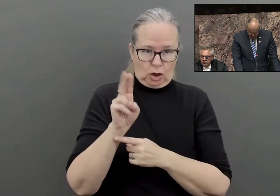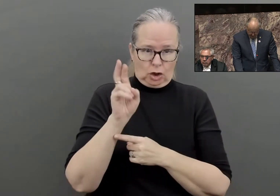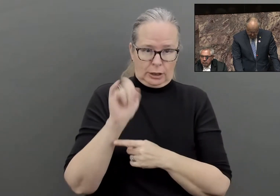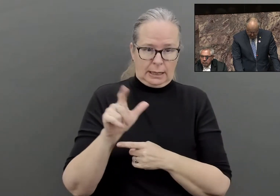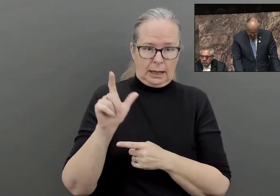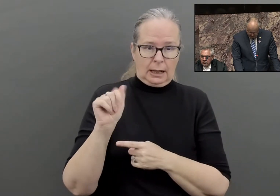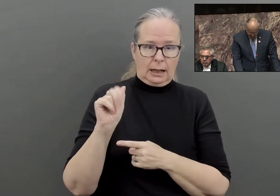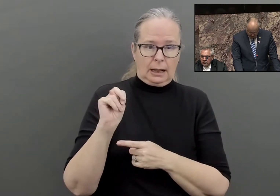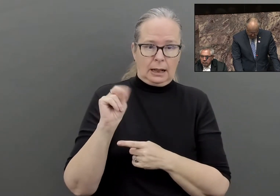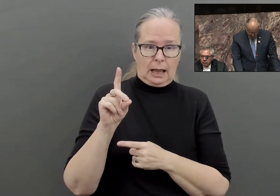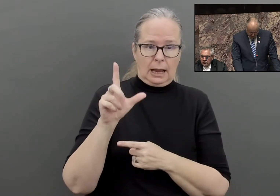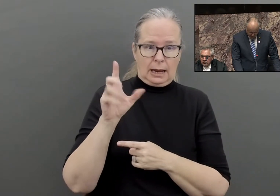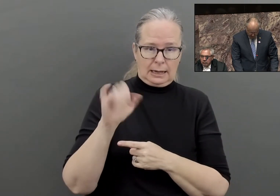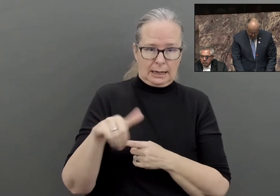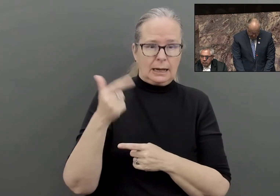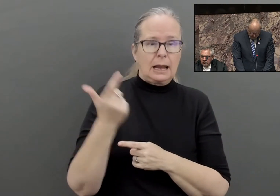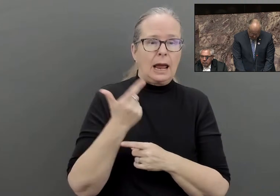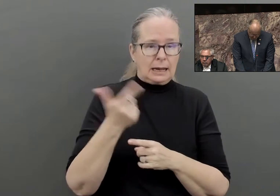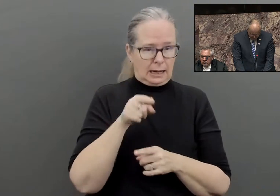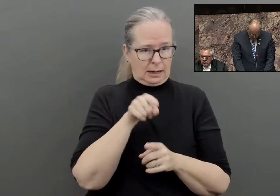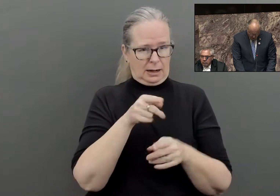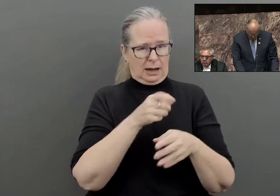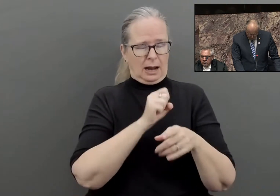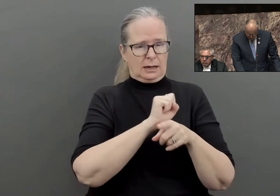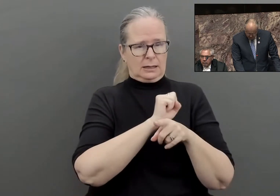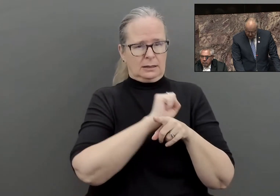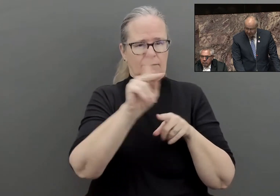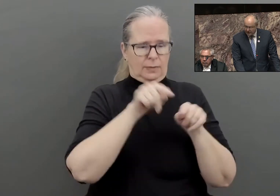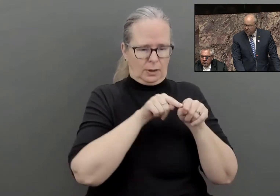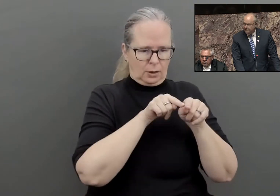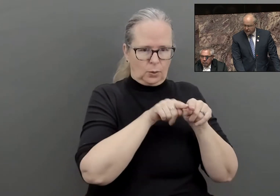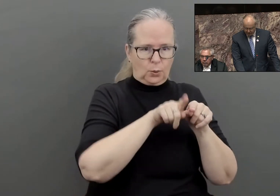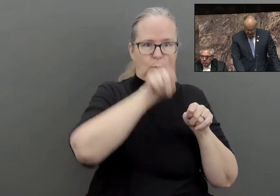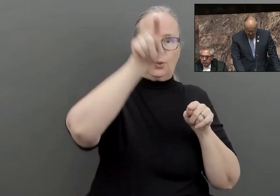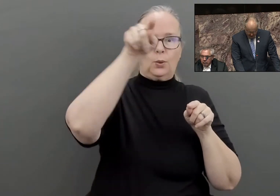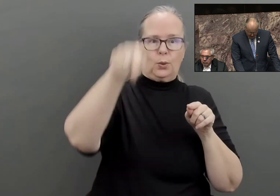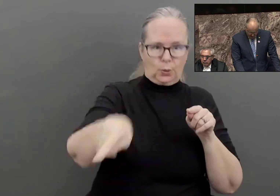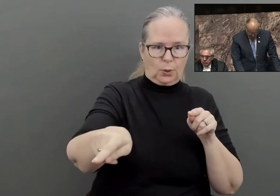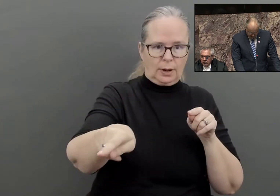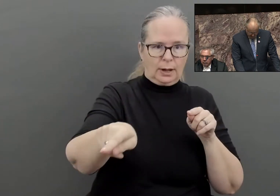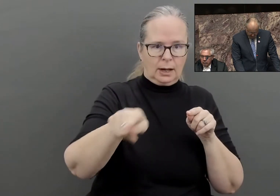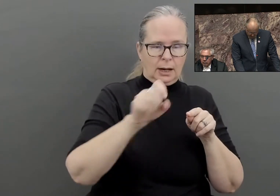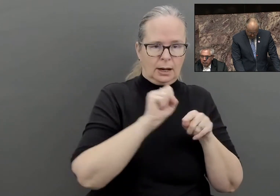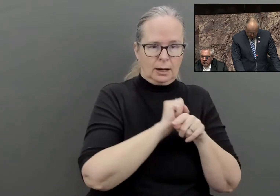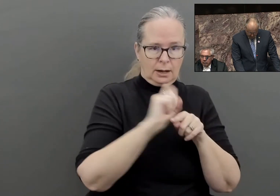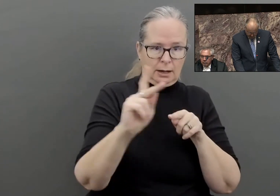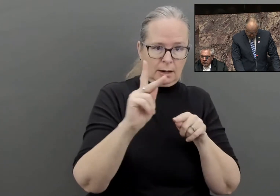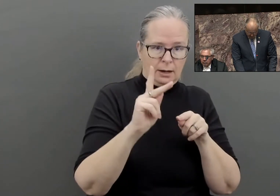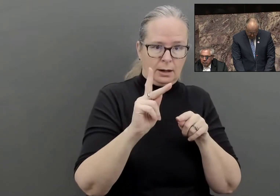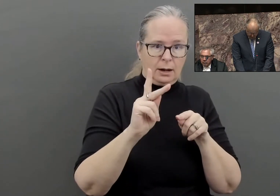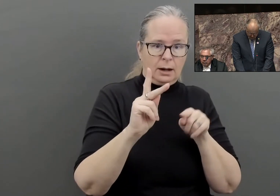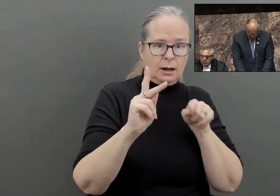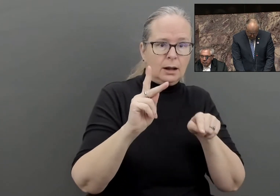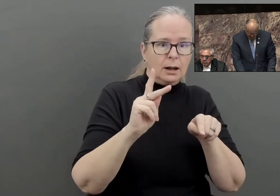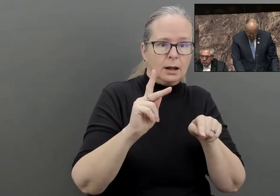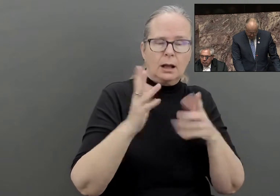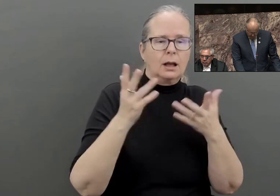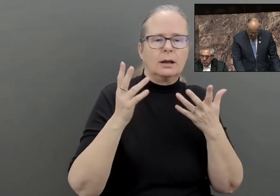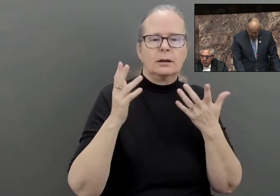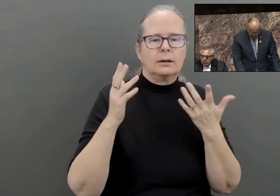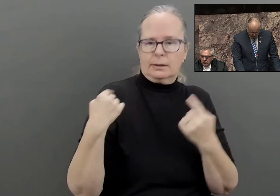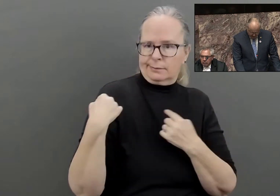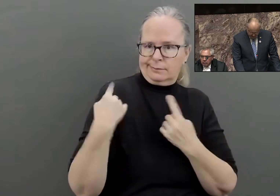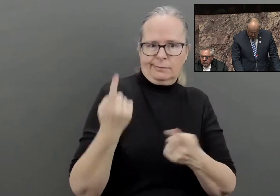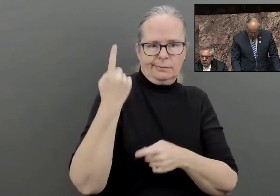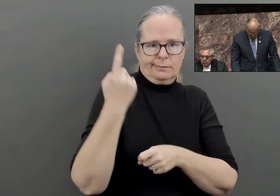see that day-to-day services are reliably delivered, why should the people of Surrey and Langley believe the minister can complete this